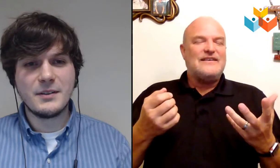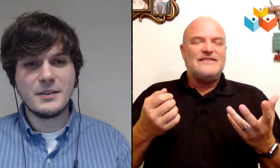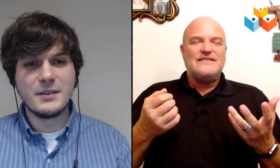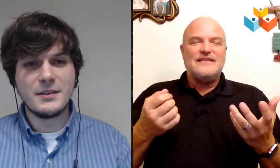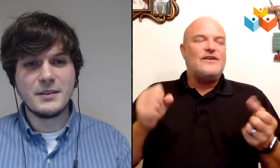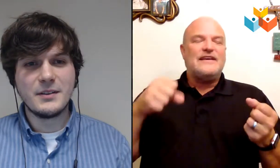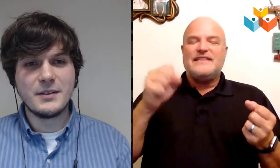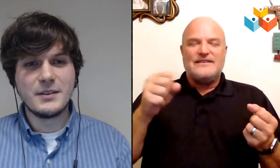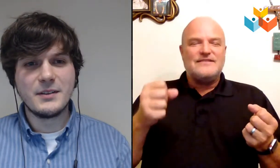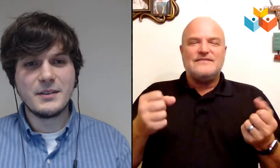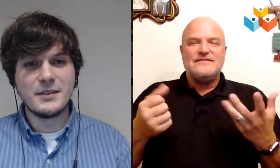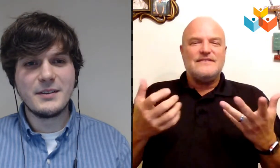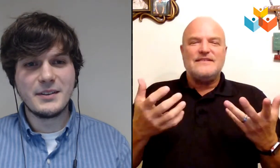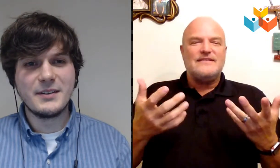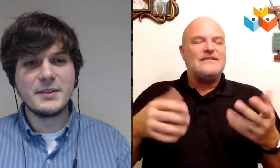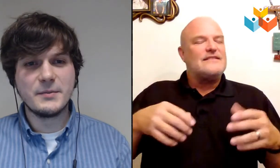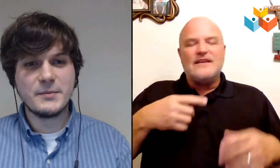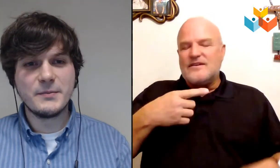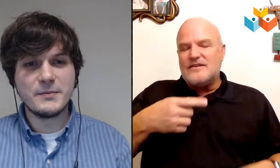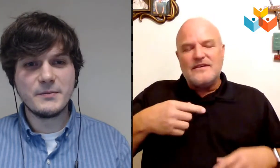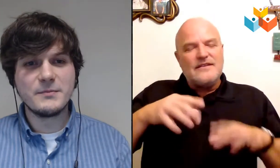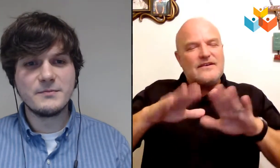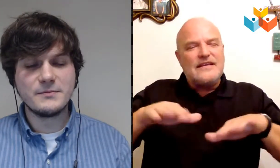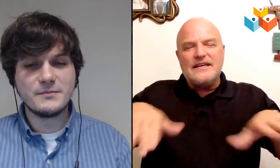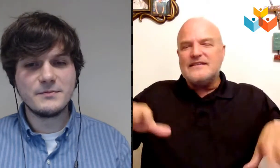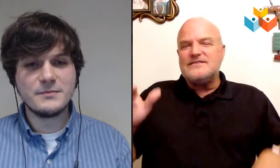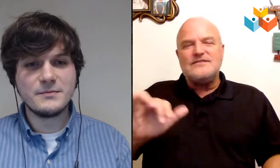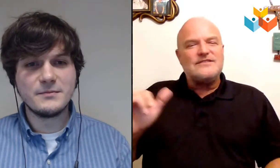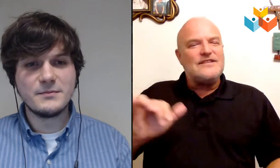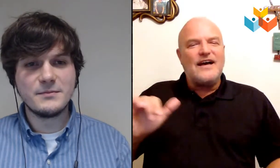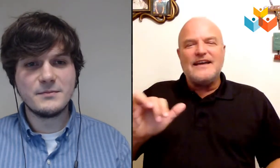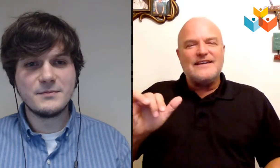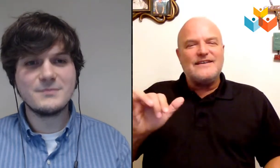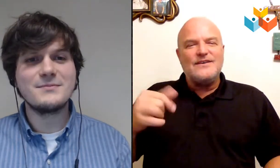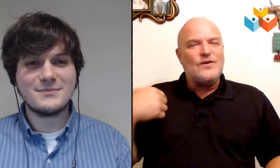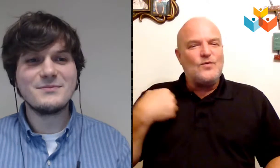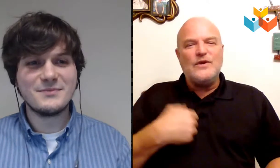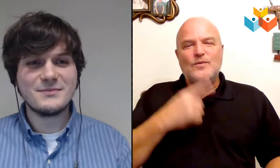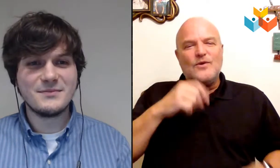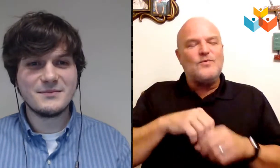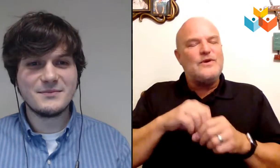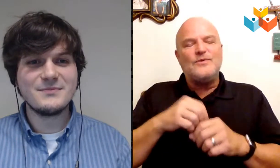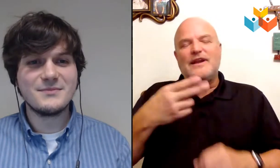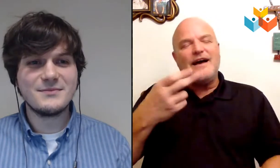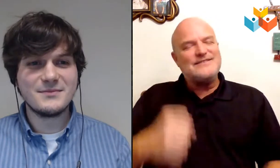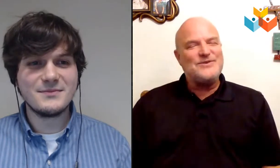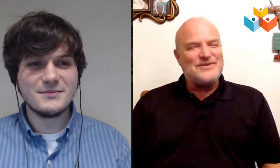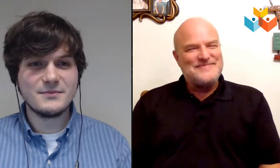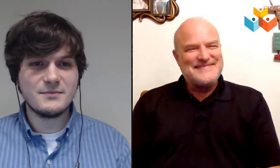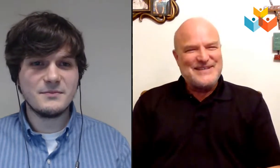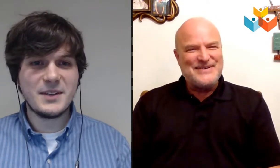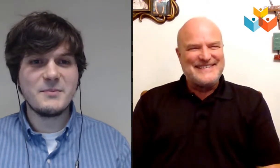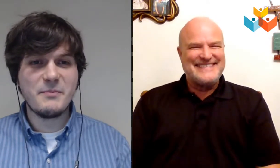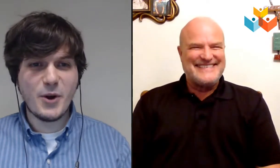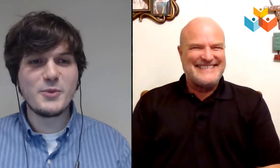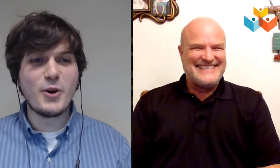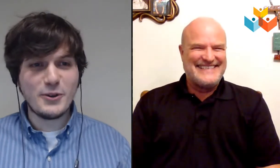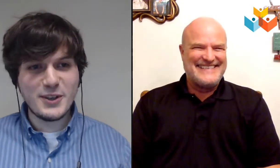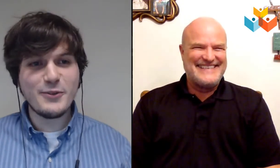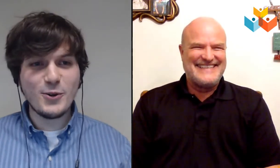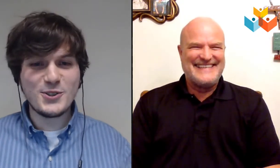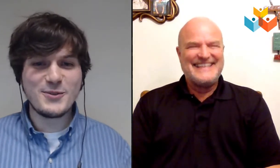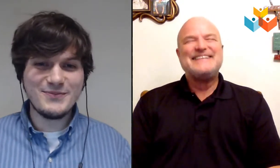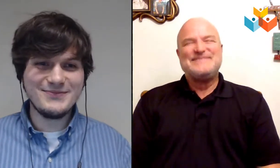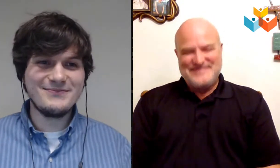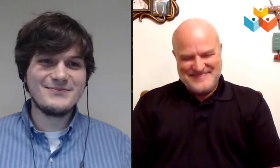So, oh yeah, they're kids just like we were when we were in high school. So